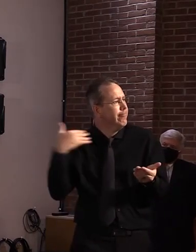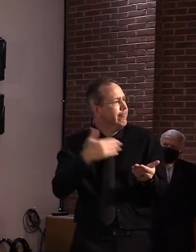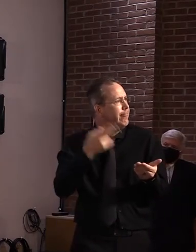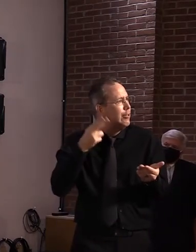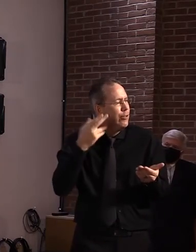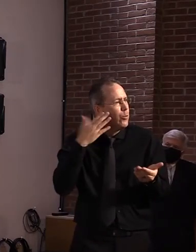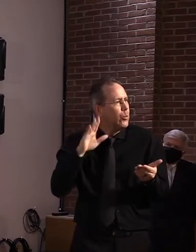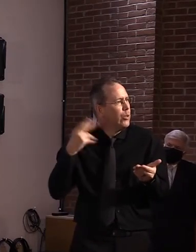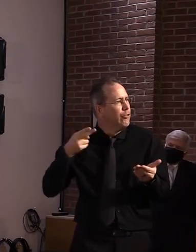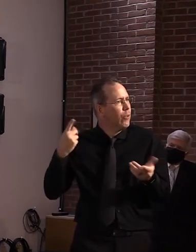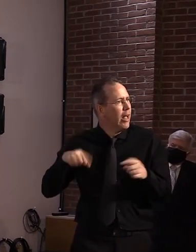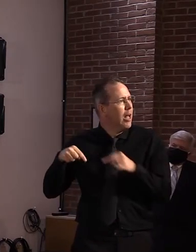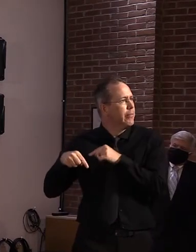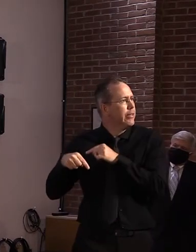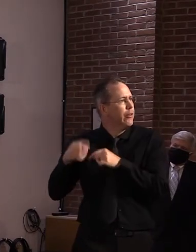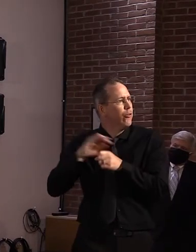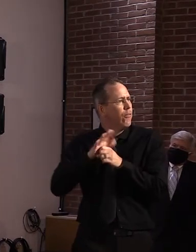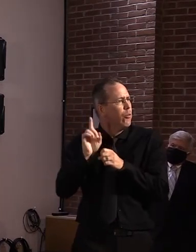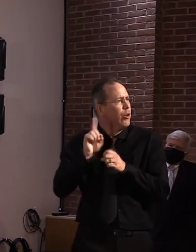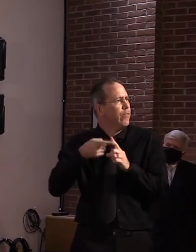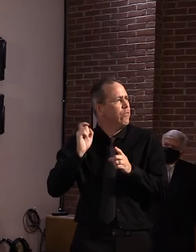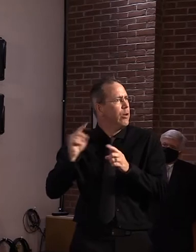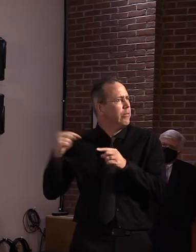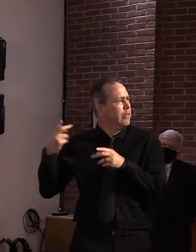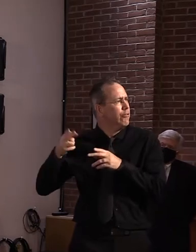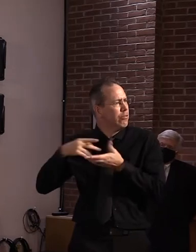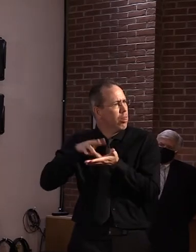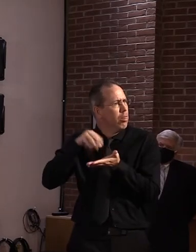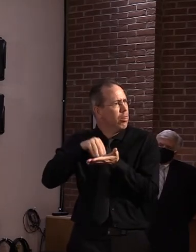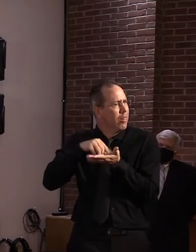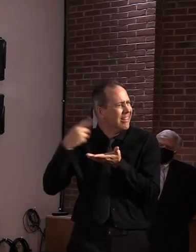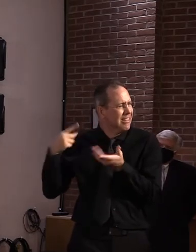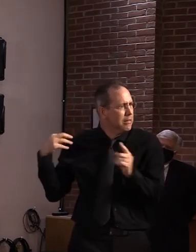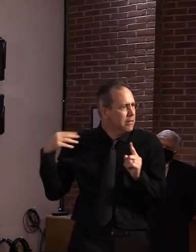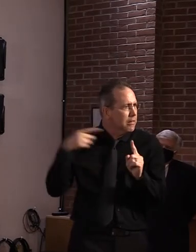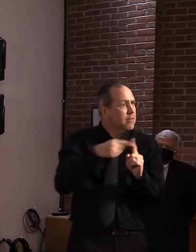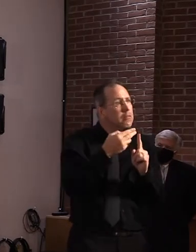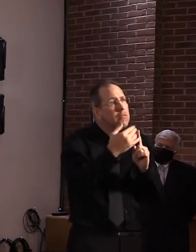a wise strategy or